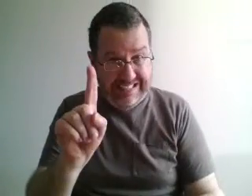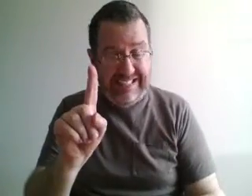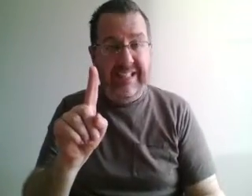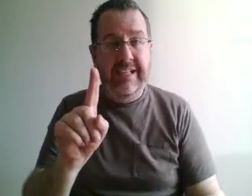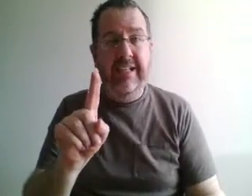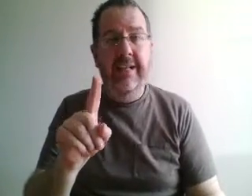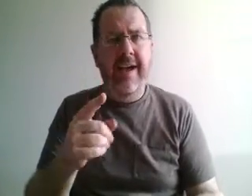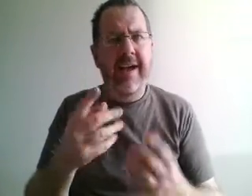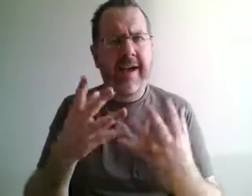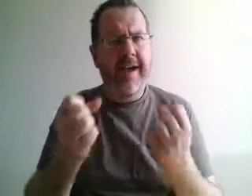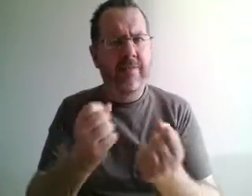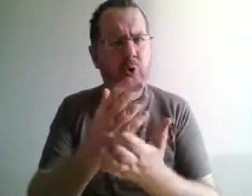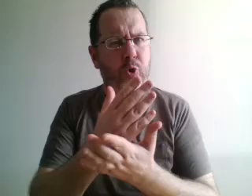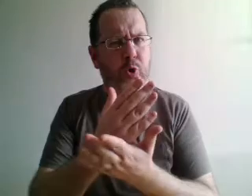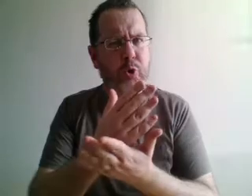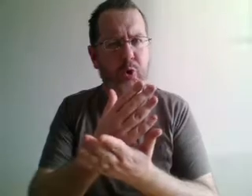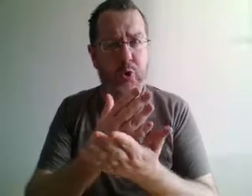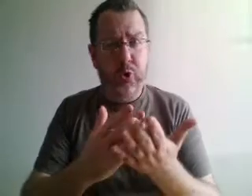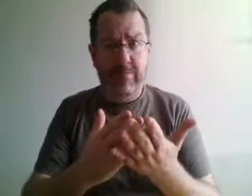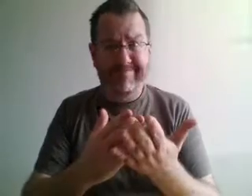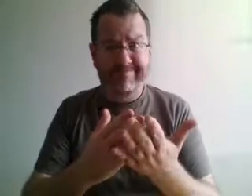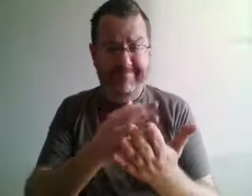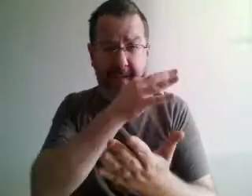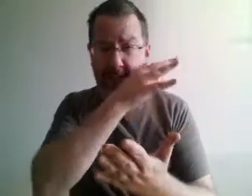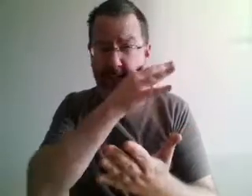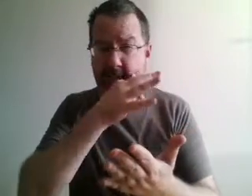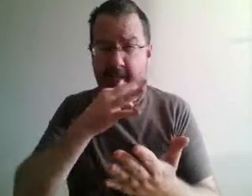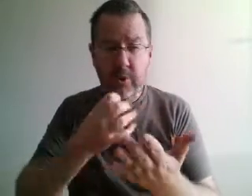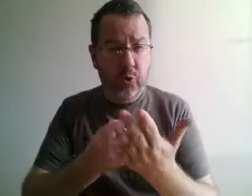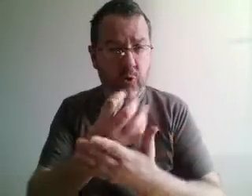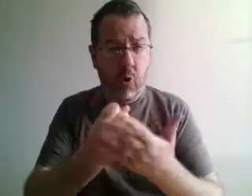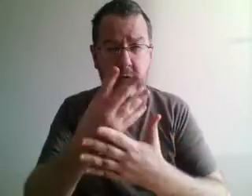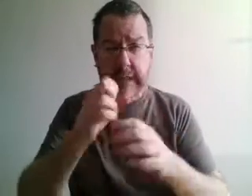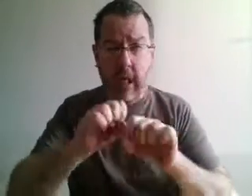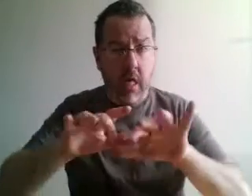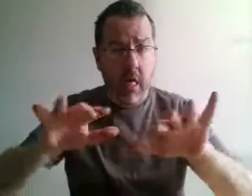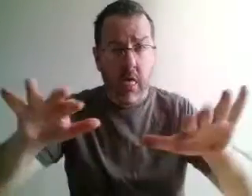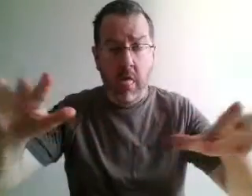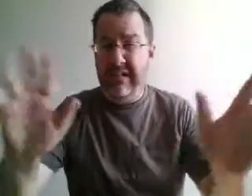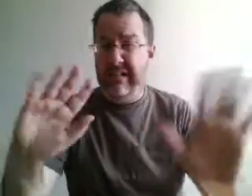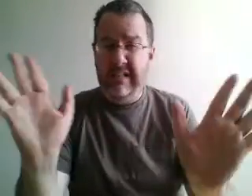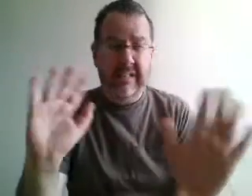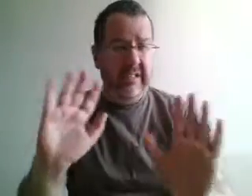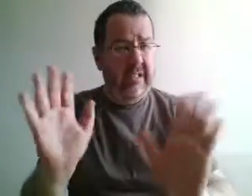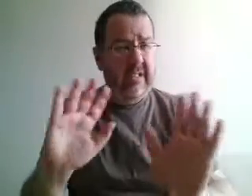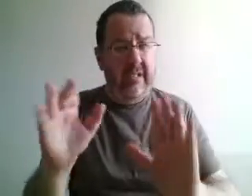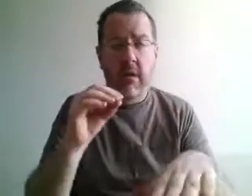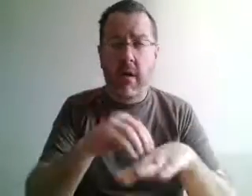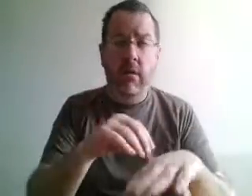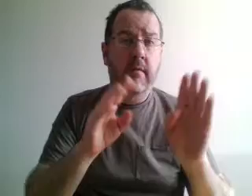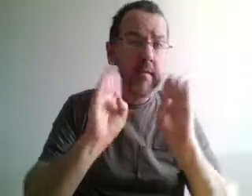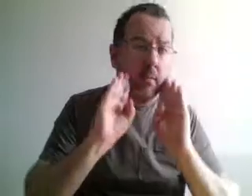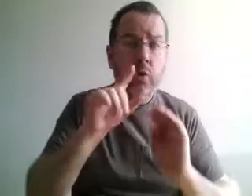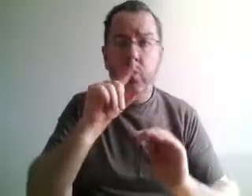been a lot of extremely unhelpful stories going around on social media. And in fact, myself and Mary